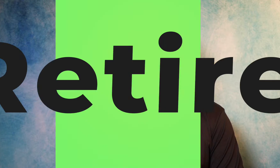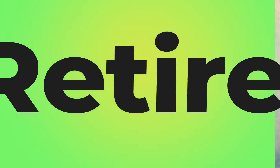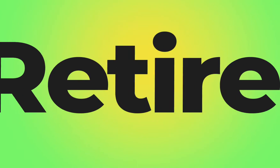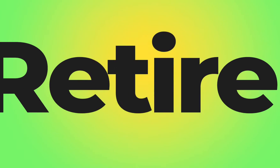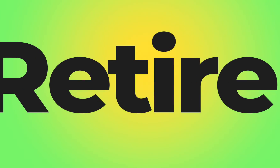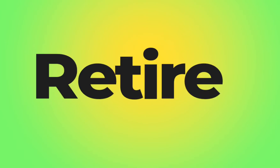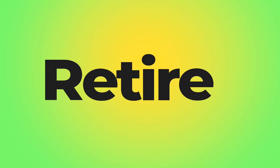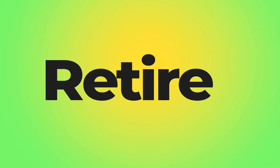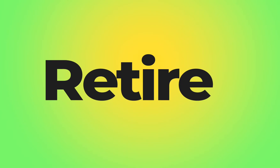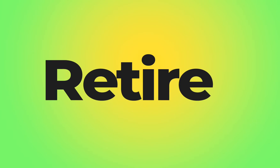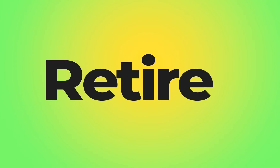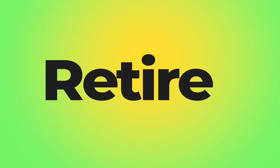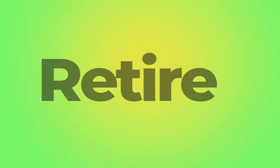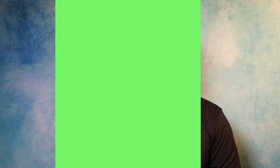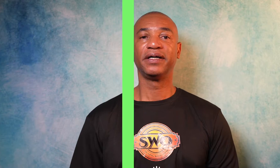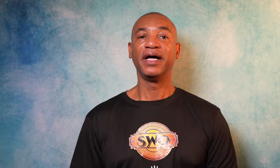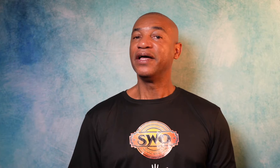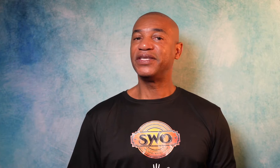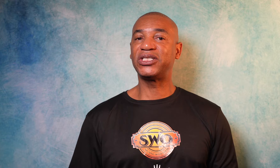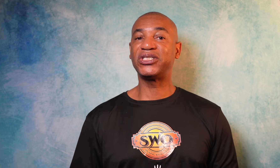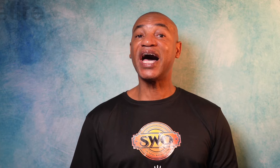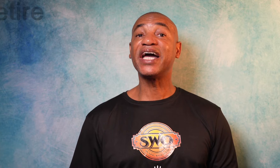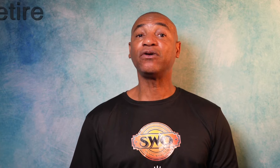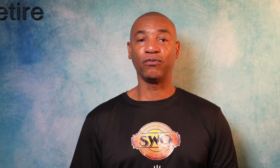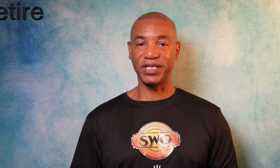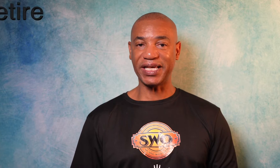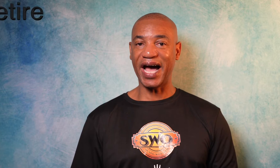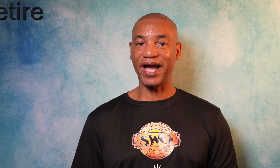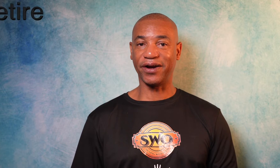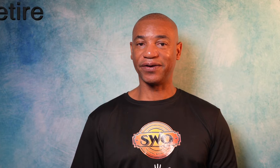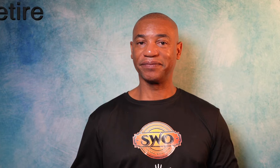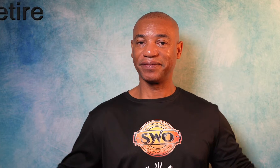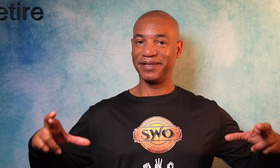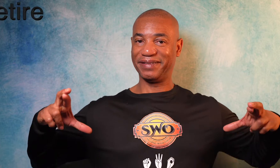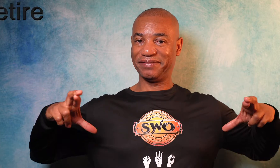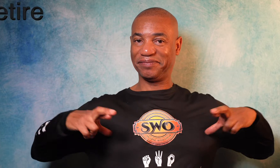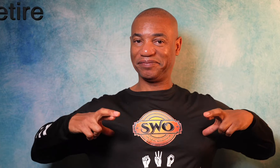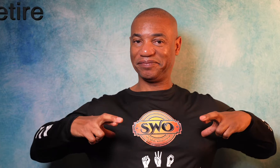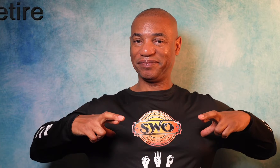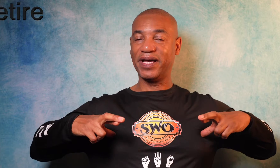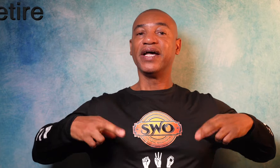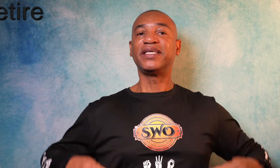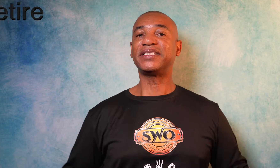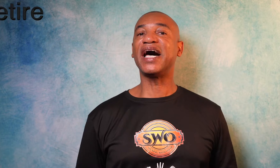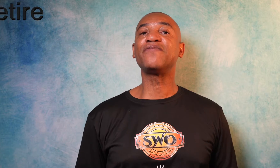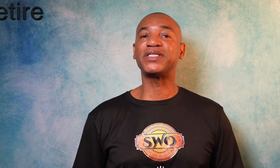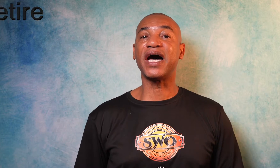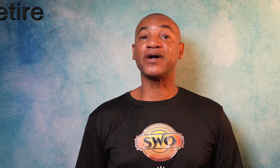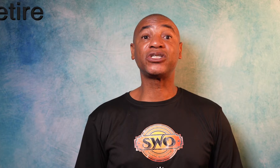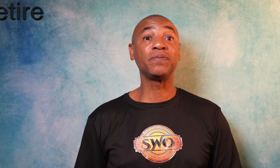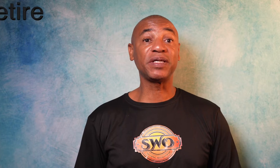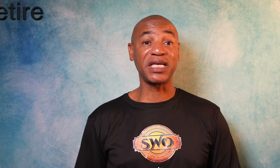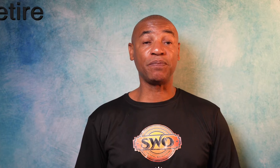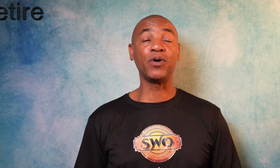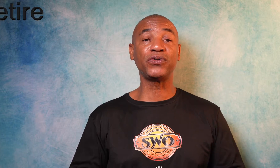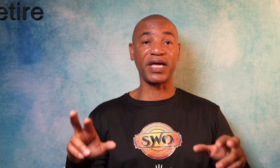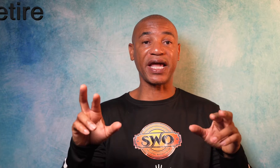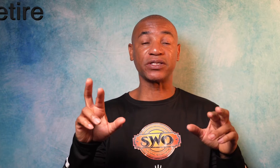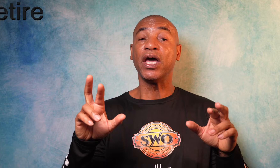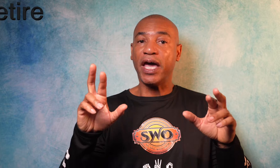The sign retire. To sign retire, simply take both hands, and